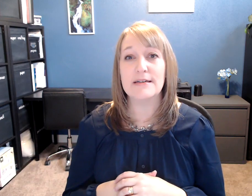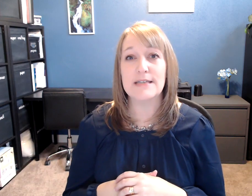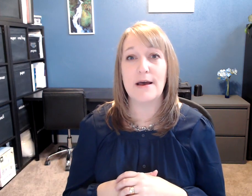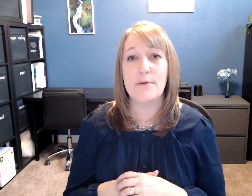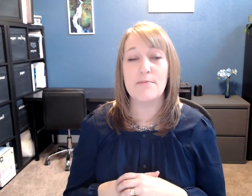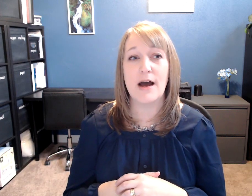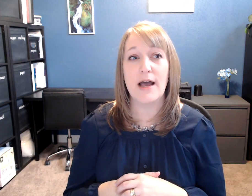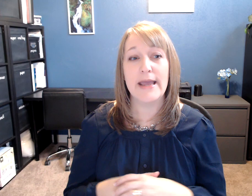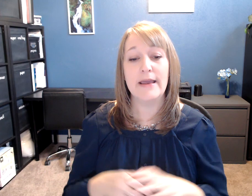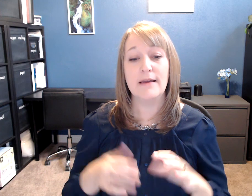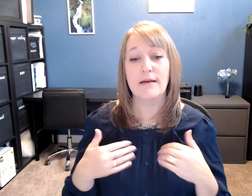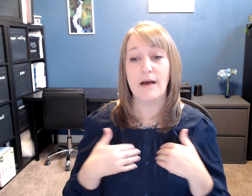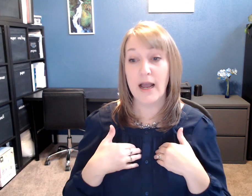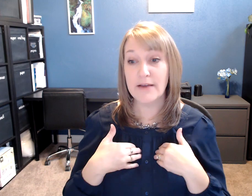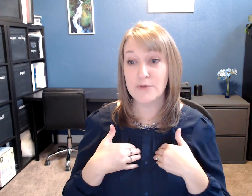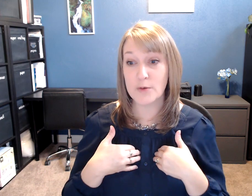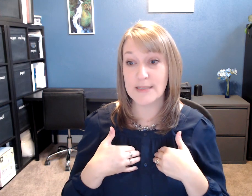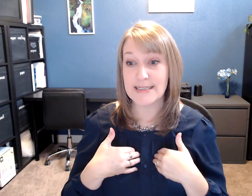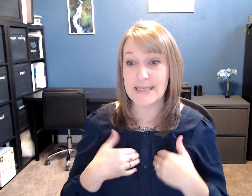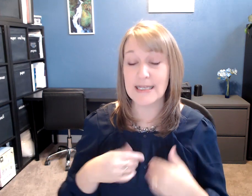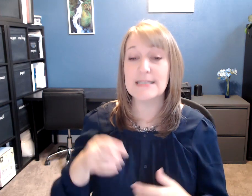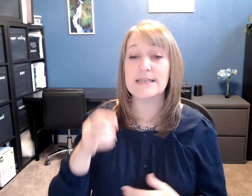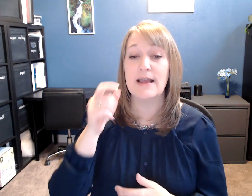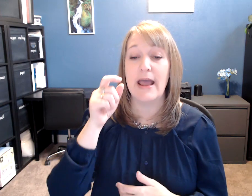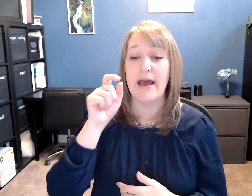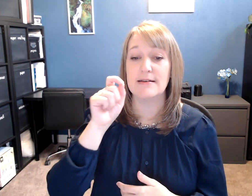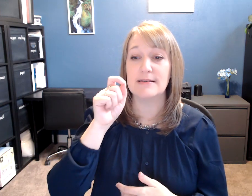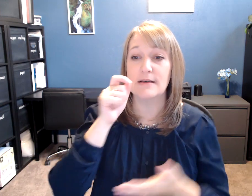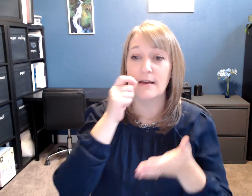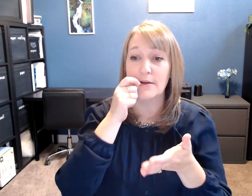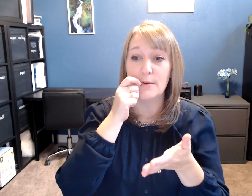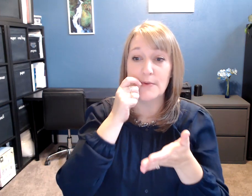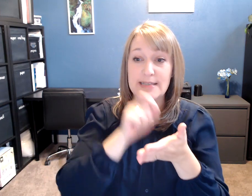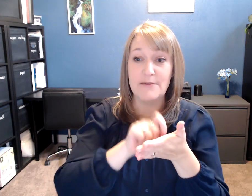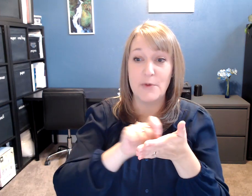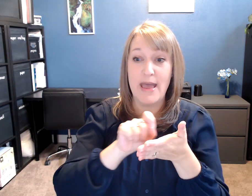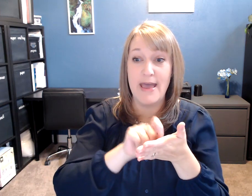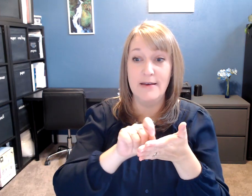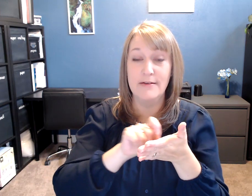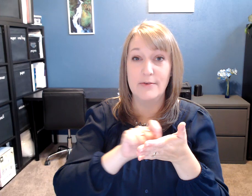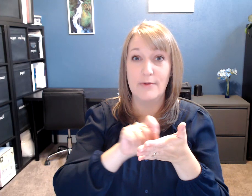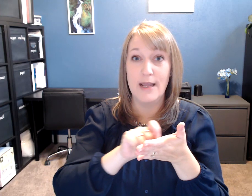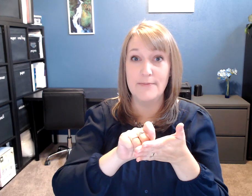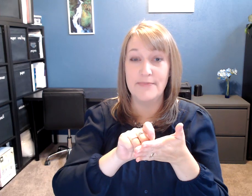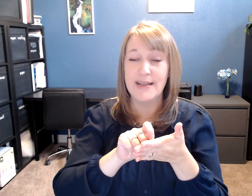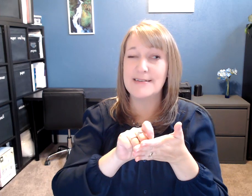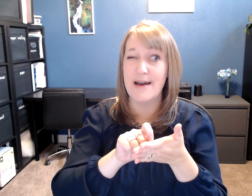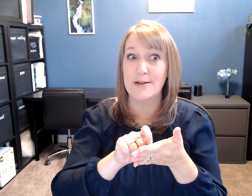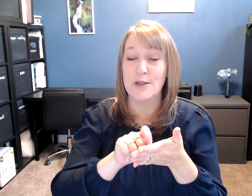And I have normally seen it as, you remember the sign for pen, right? It's kind of close